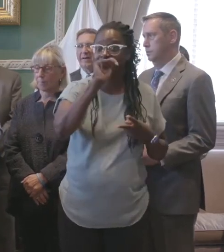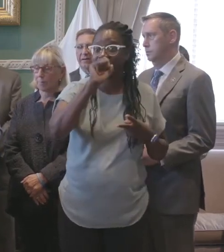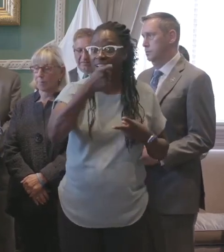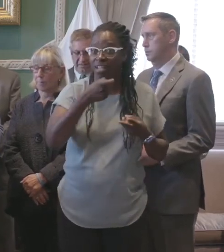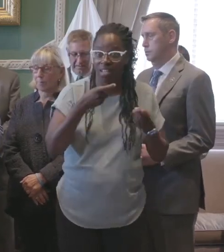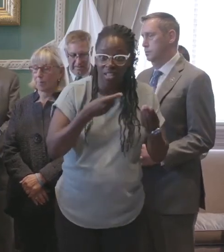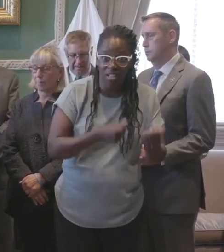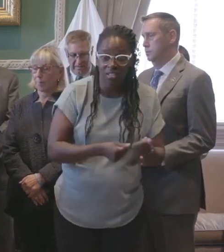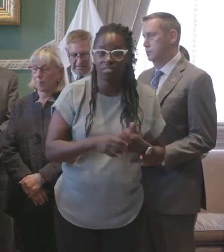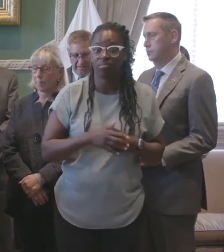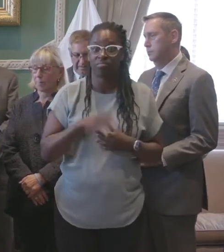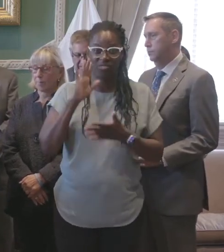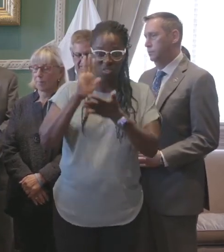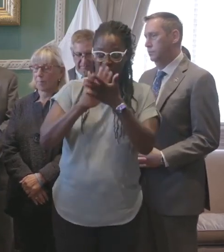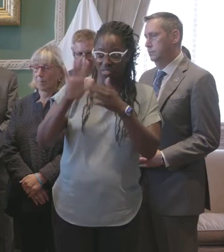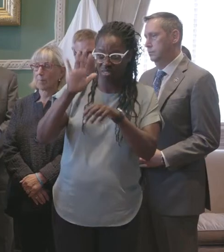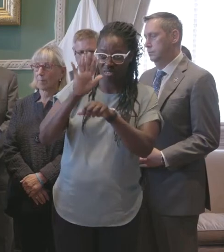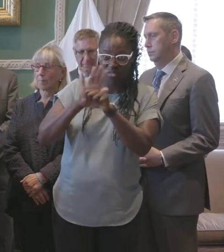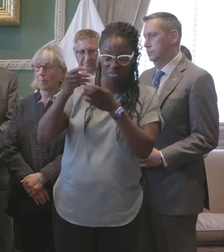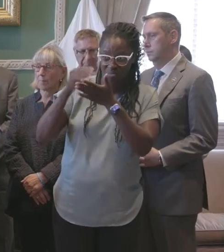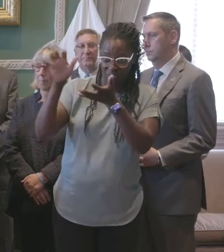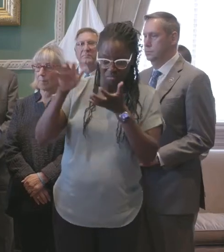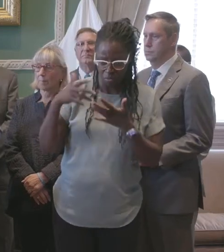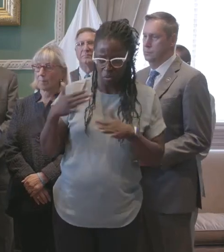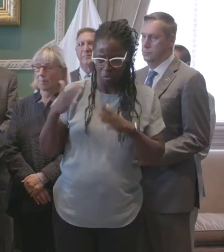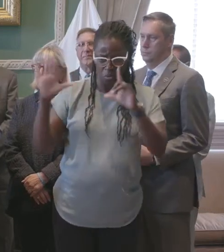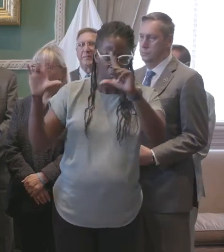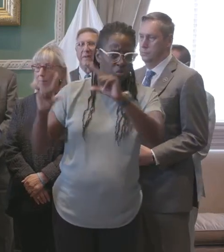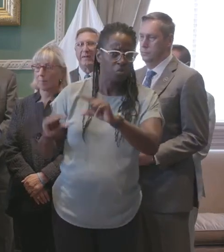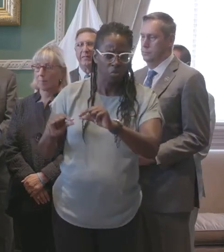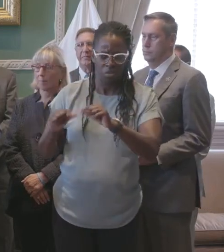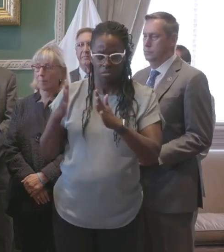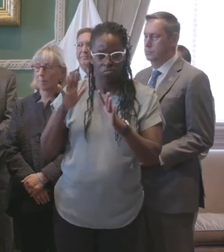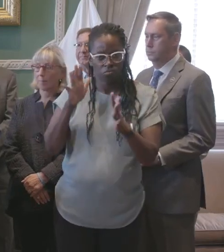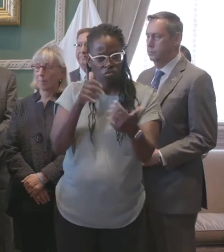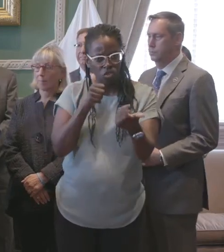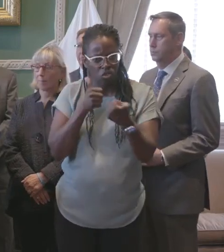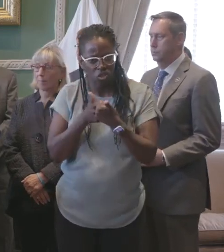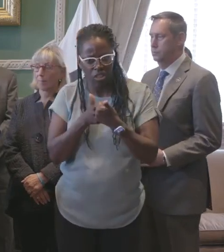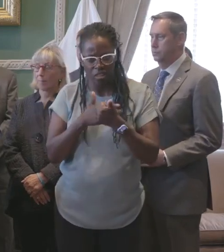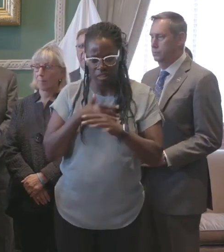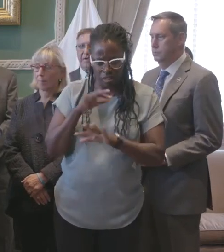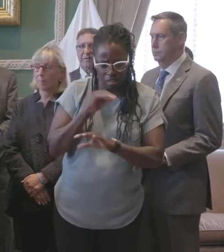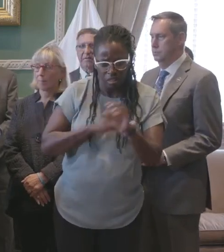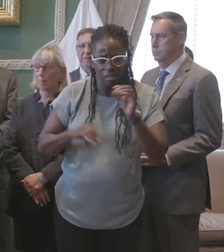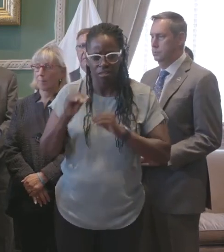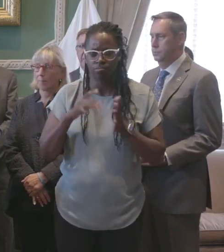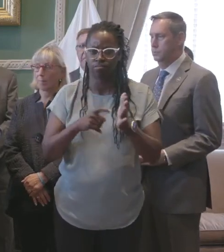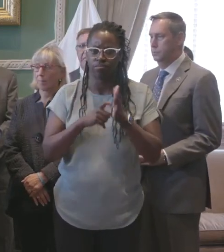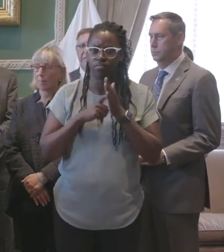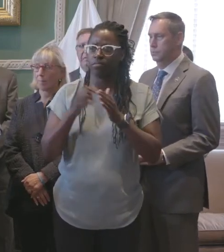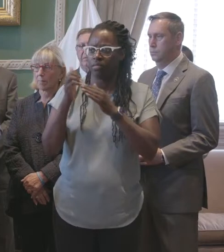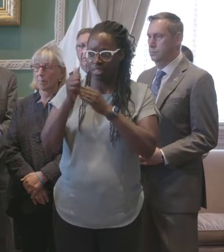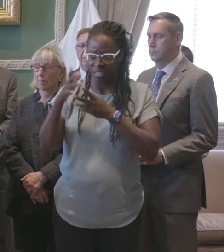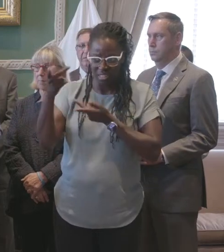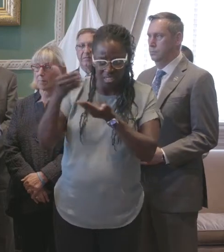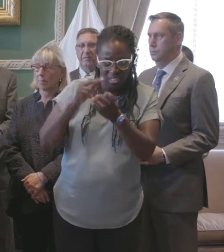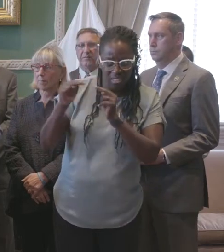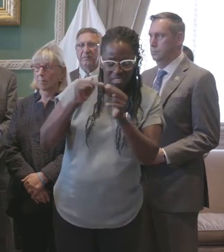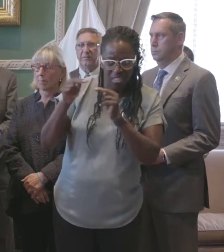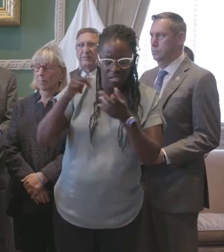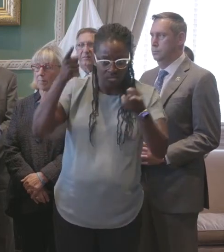any means. And it takes leadership and it takes collaboration to make sure that happened. I want to particularly thank my Ways and Means